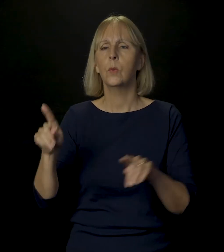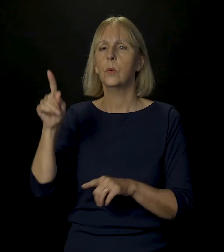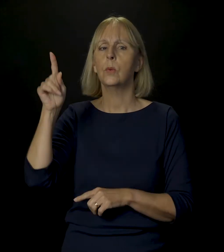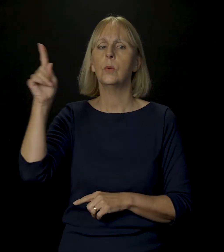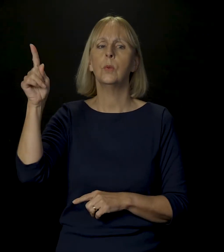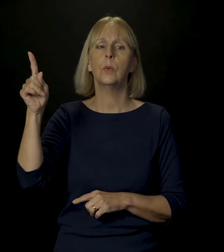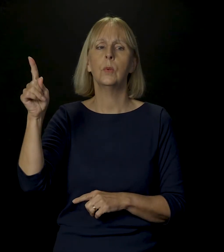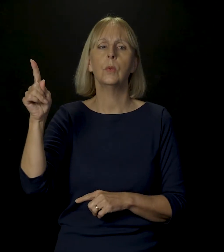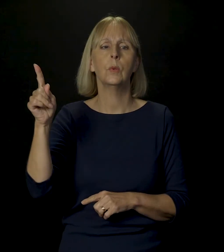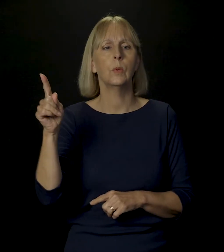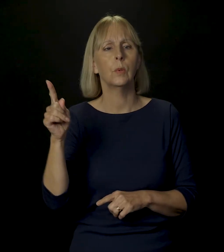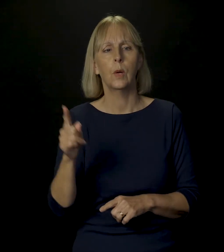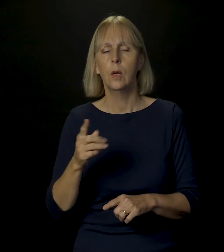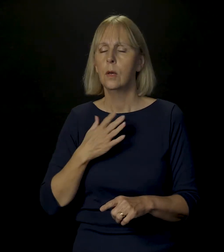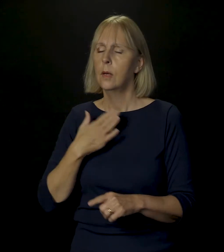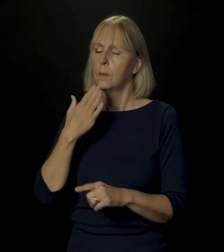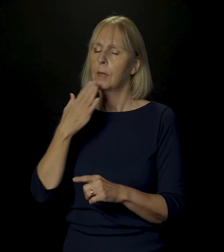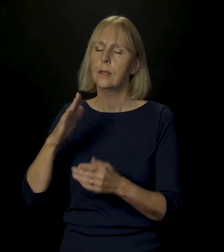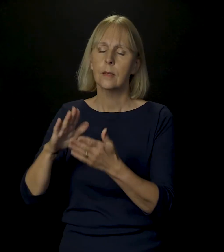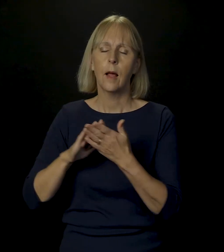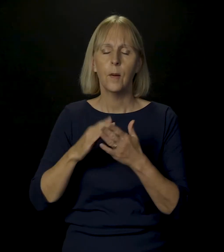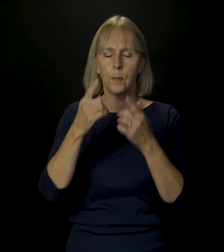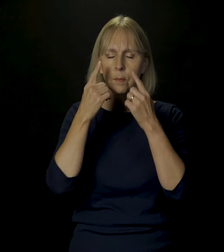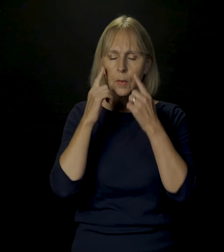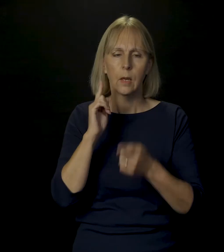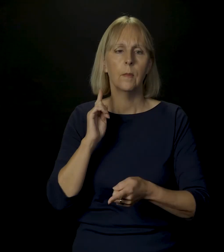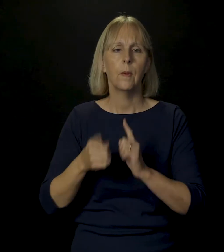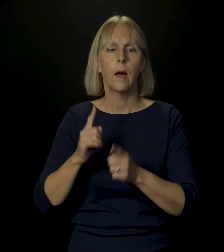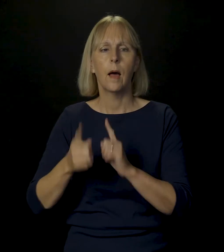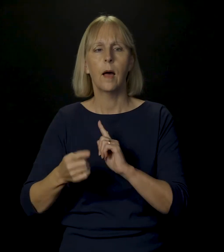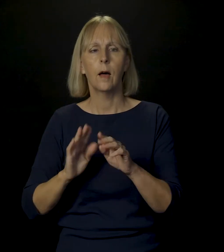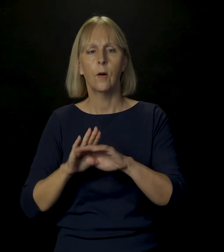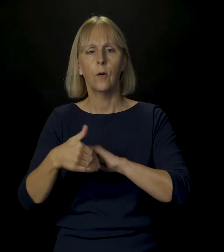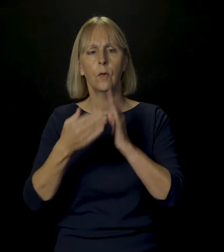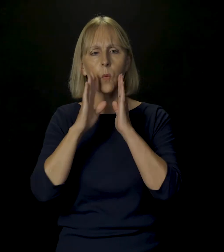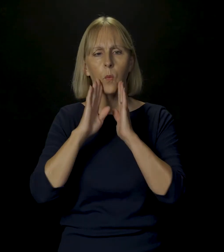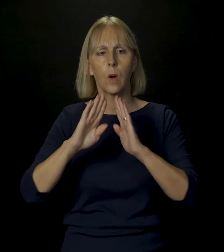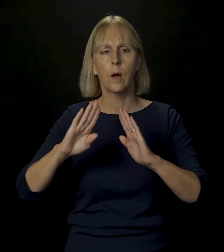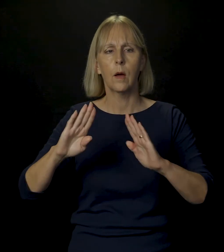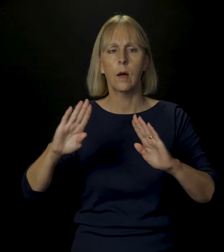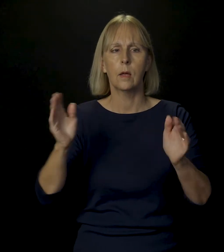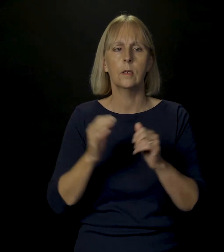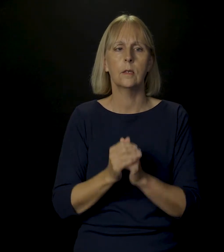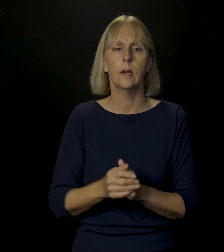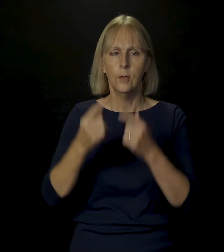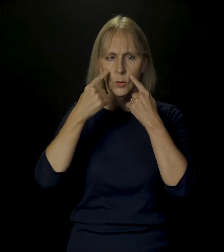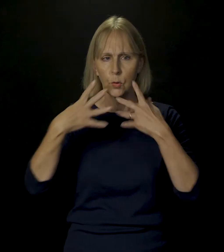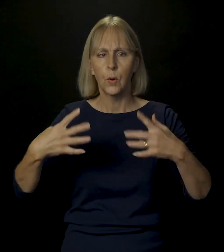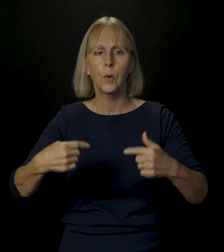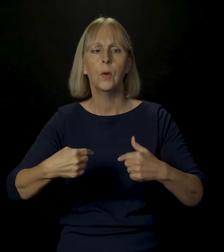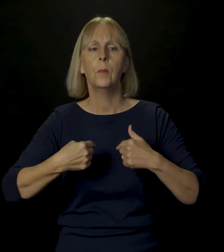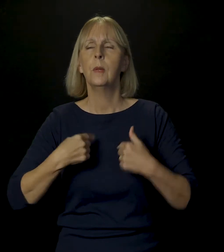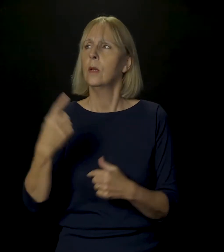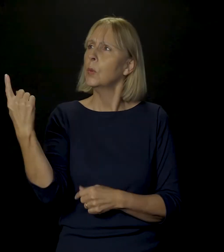Beside You Open Open My Eyes In Wonder Show